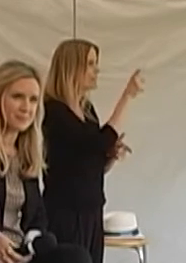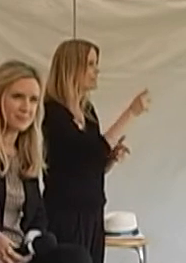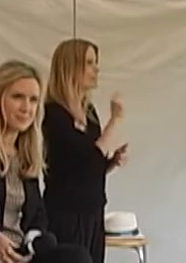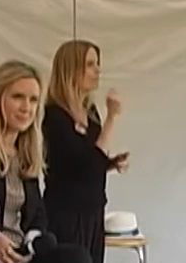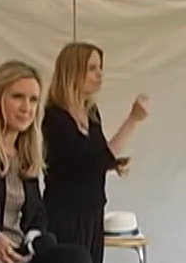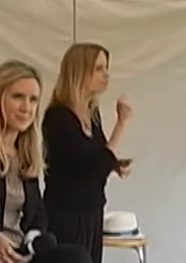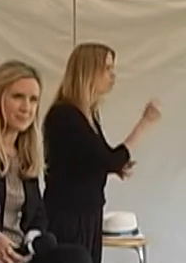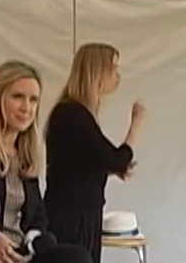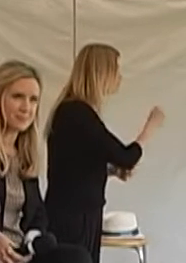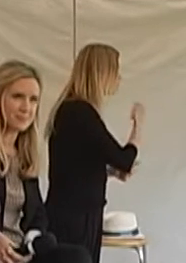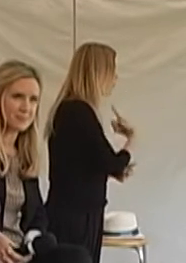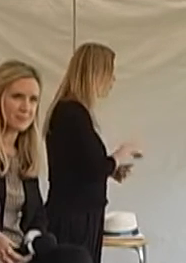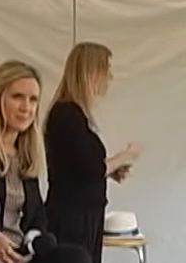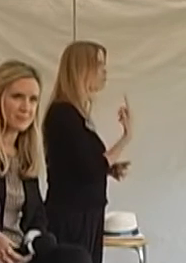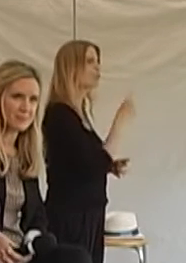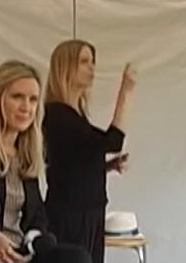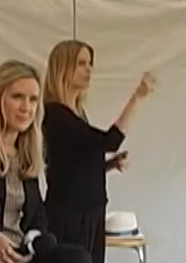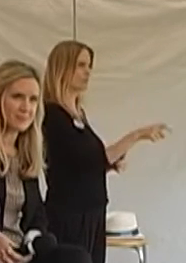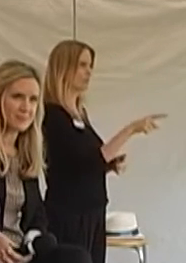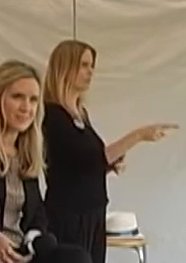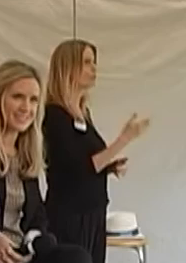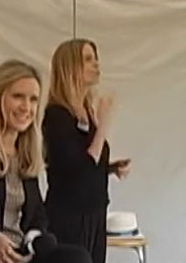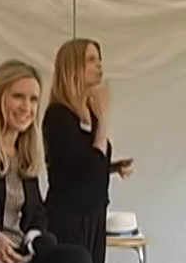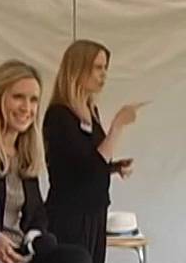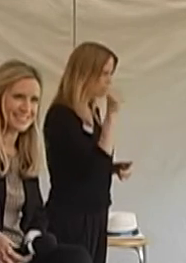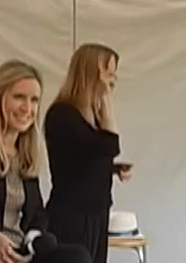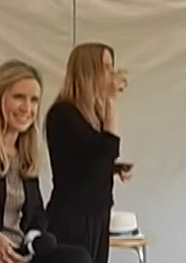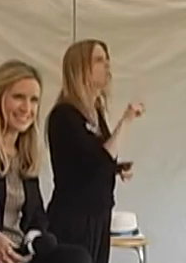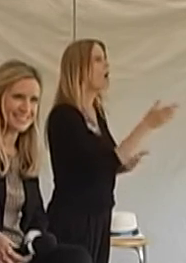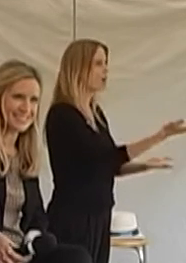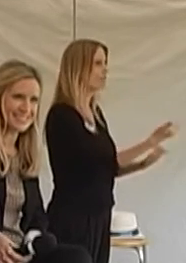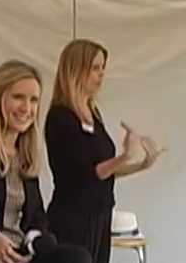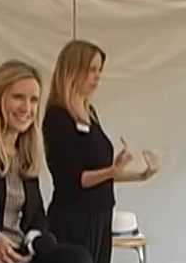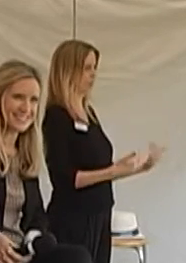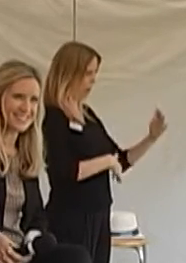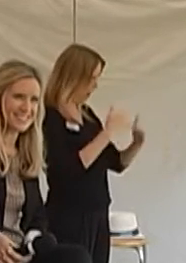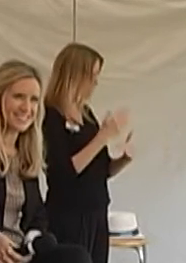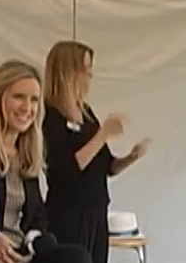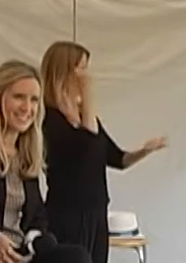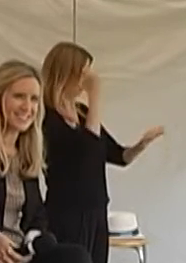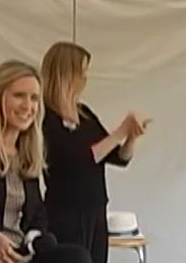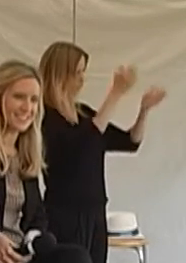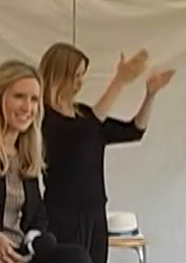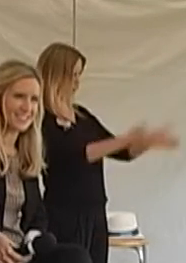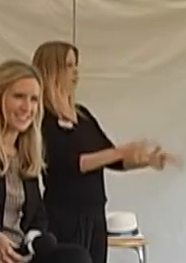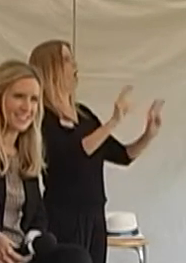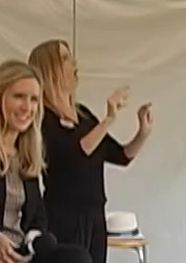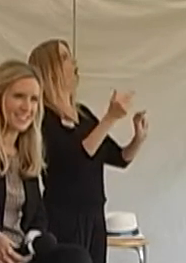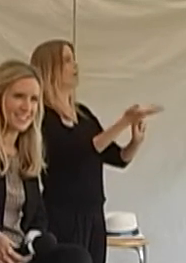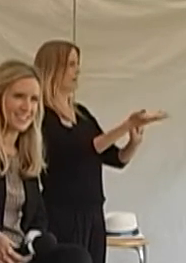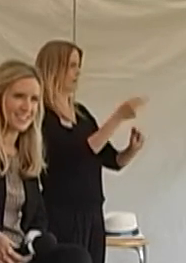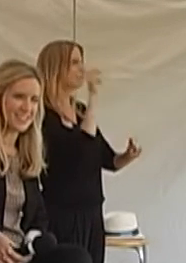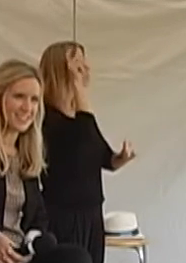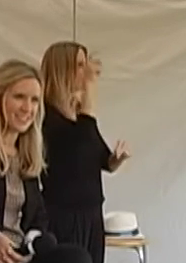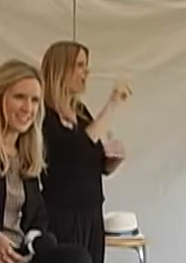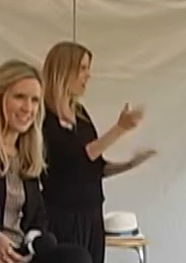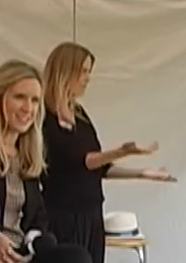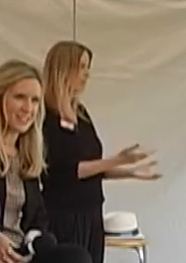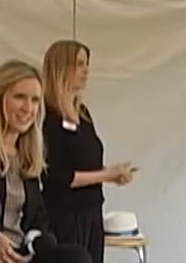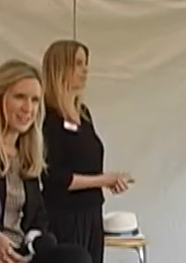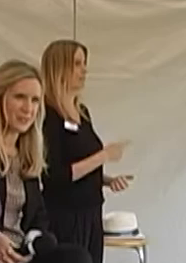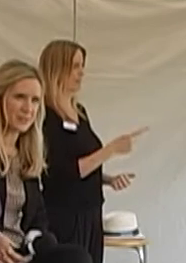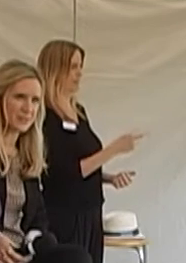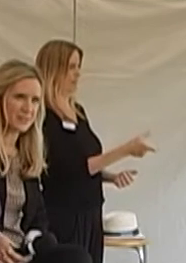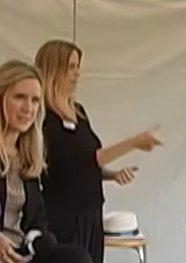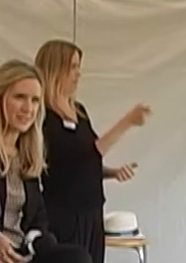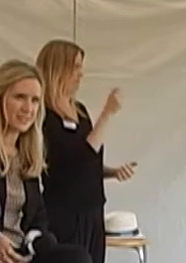talked to one guy, like, what do you think? You know, you are now officially happy, so what do you think that is? And the guy